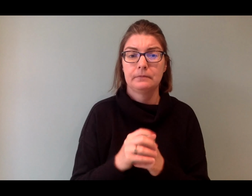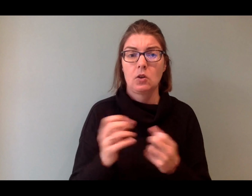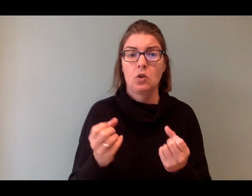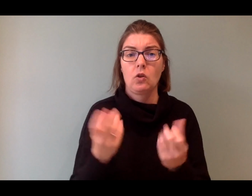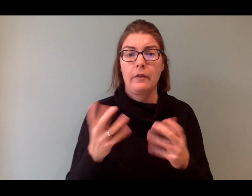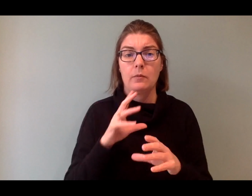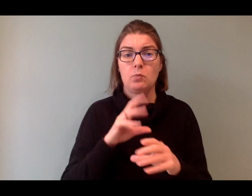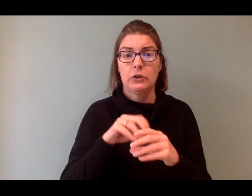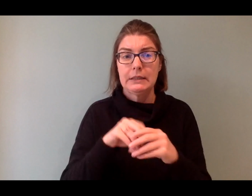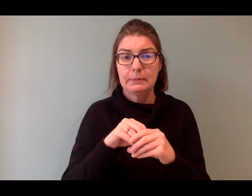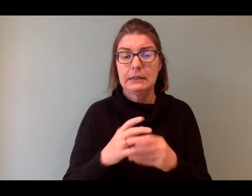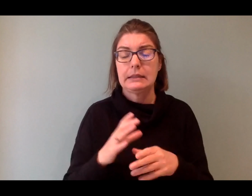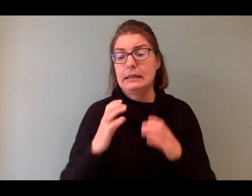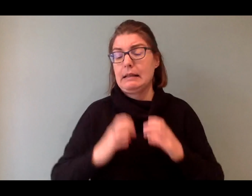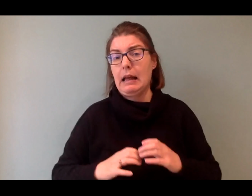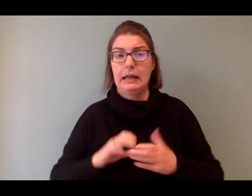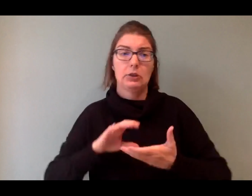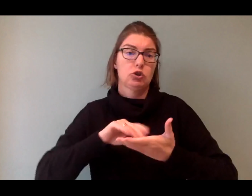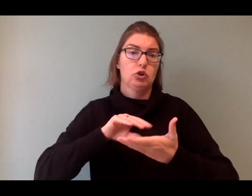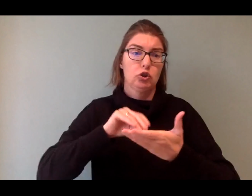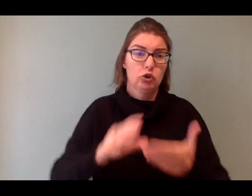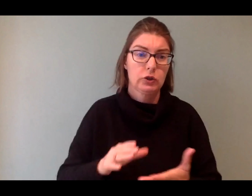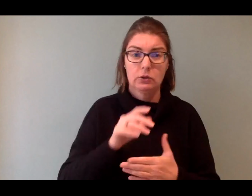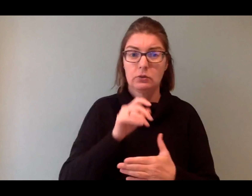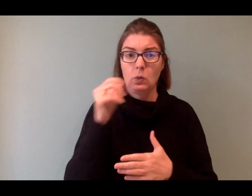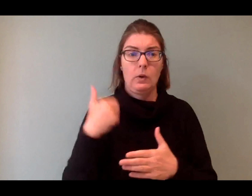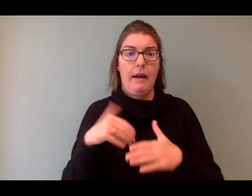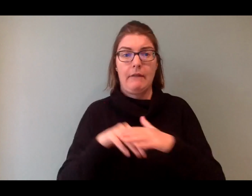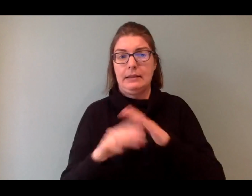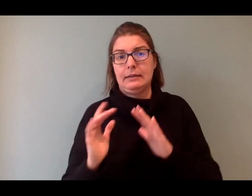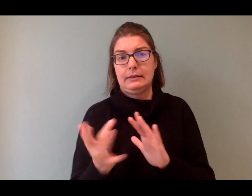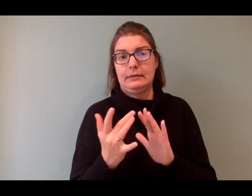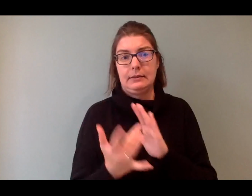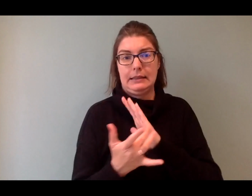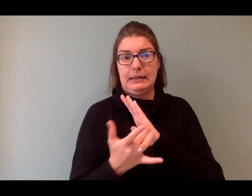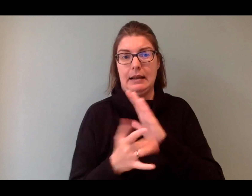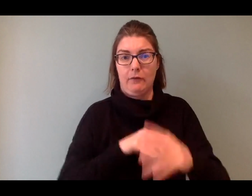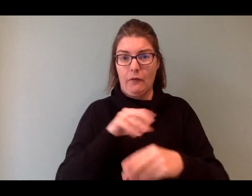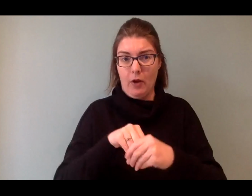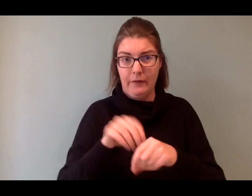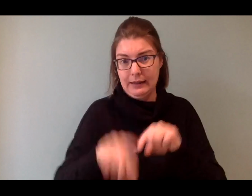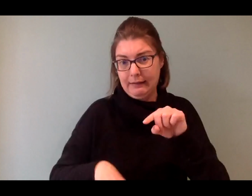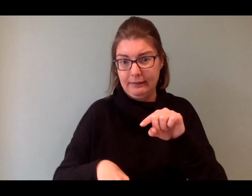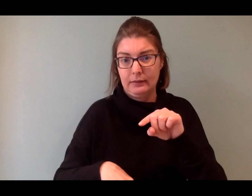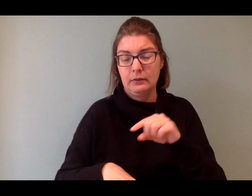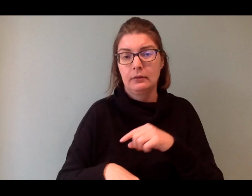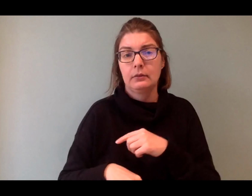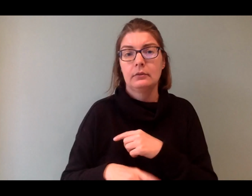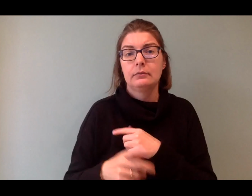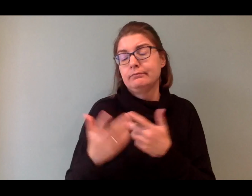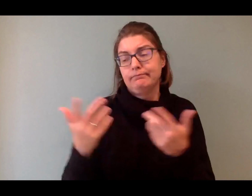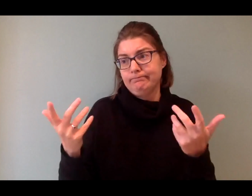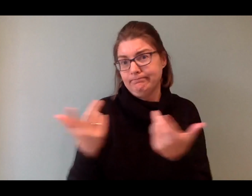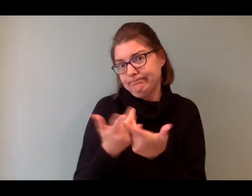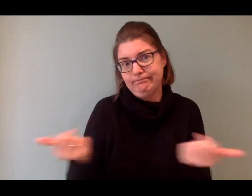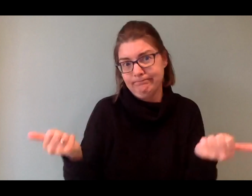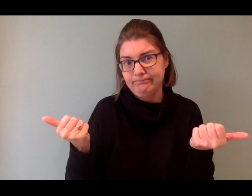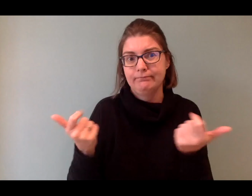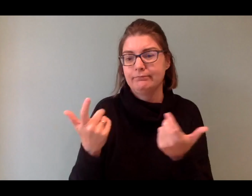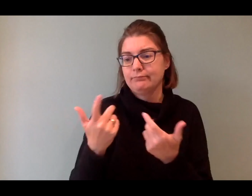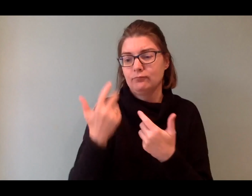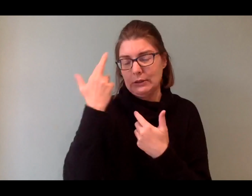participants, clients, learners who don't have access to the technology to engage. And, you know, Judith and all, that's an ongoing